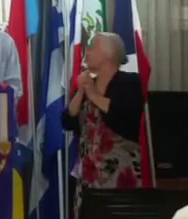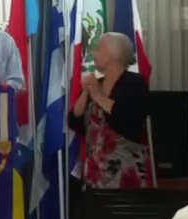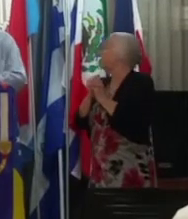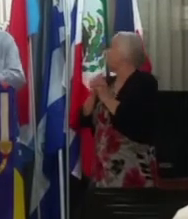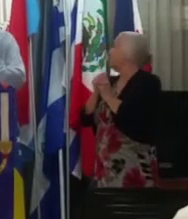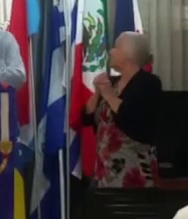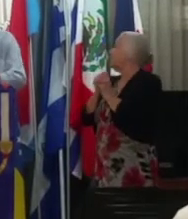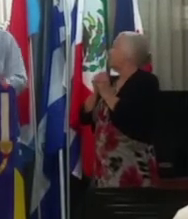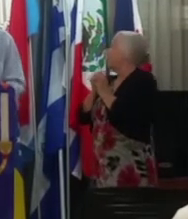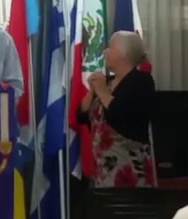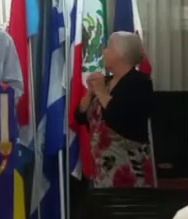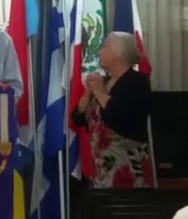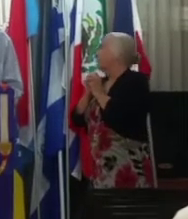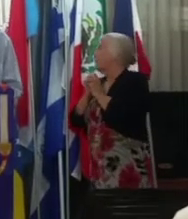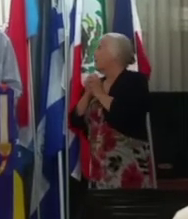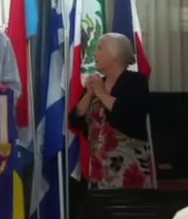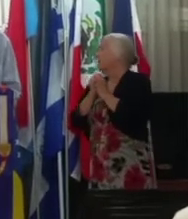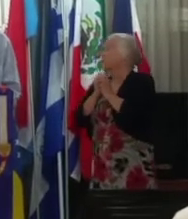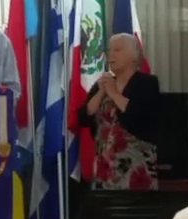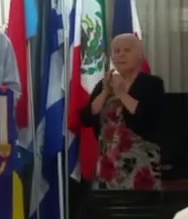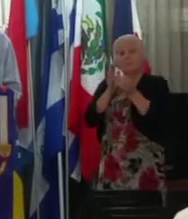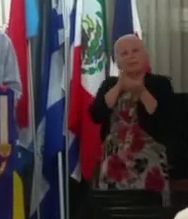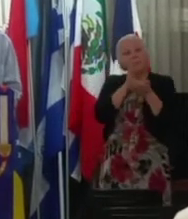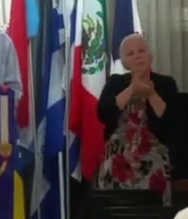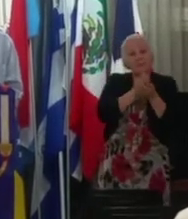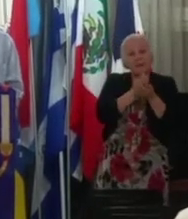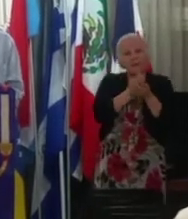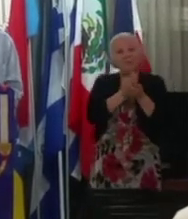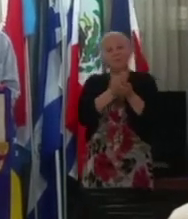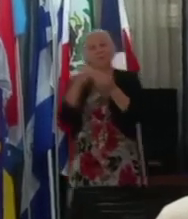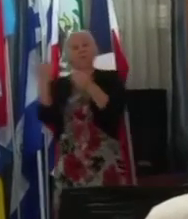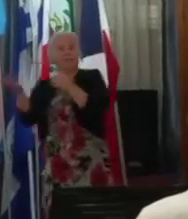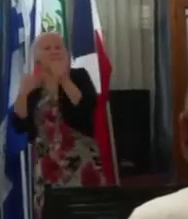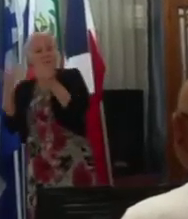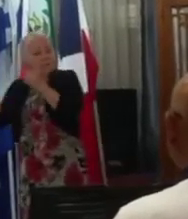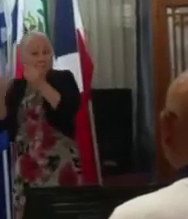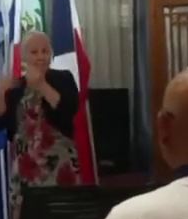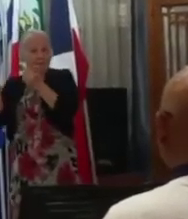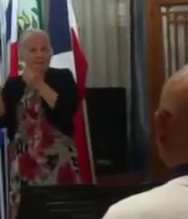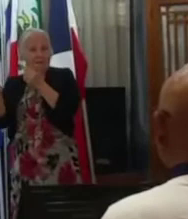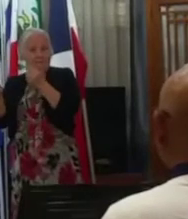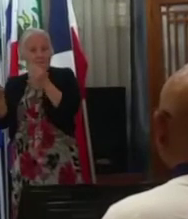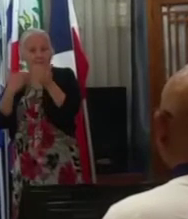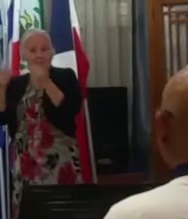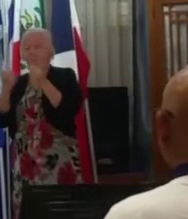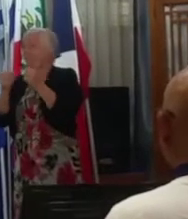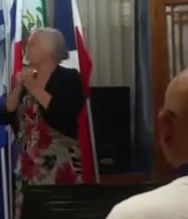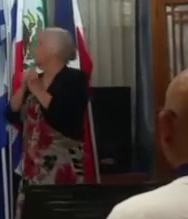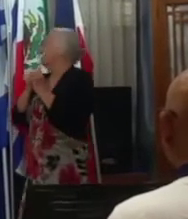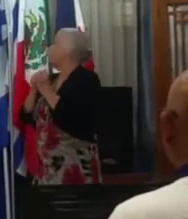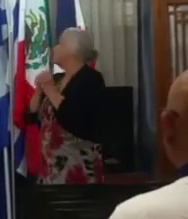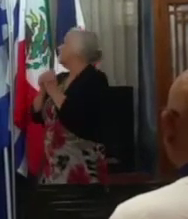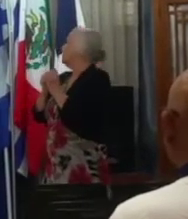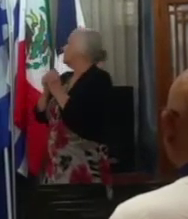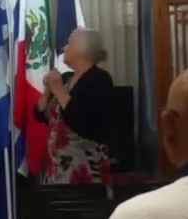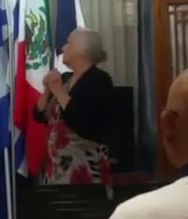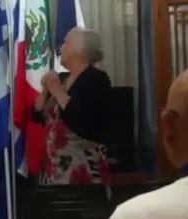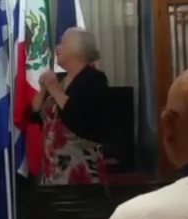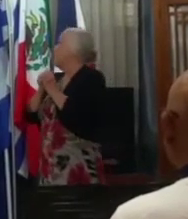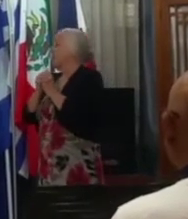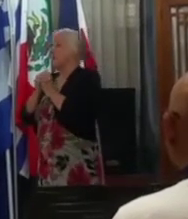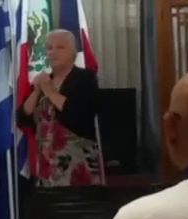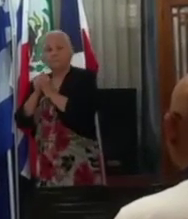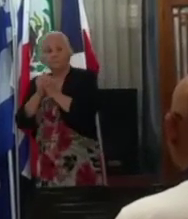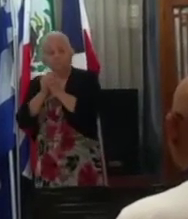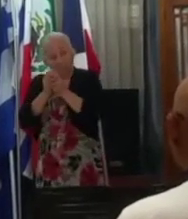1996. Well, at first I questioned this being God's direction. Pero primero yo cuestioné esta. Because I just took a vacation